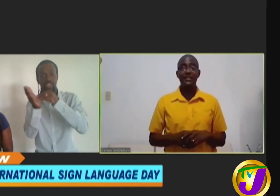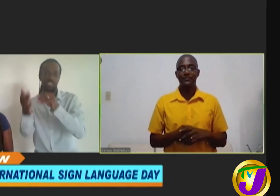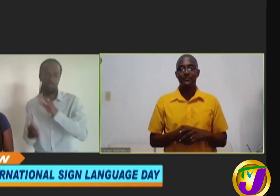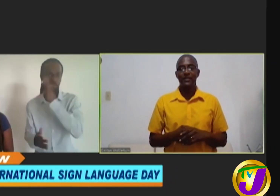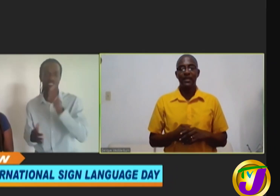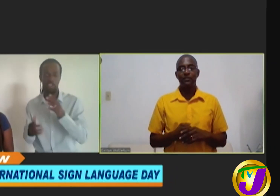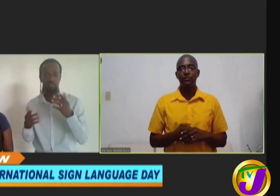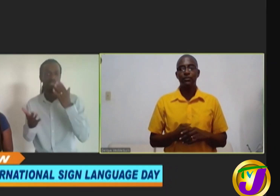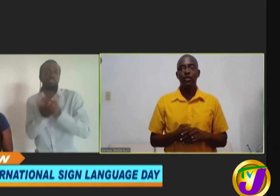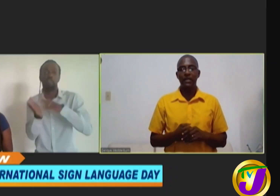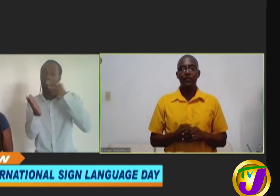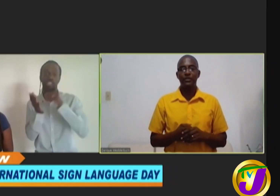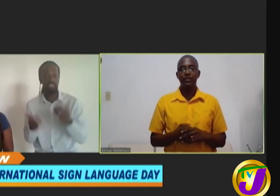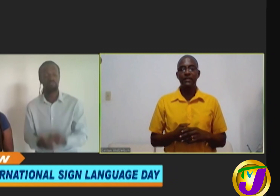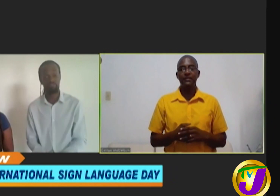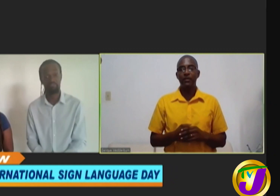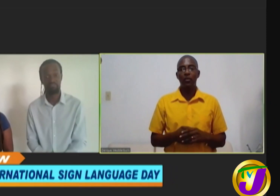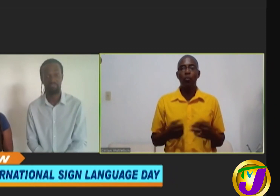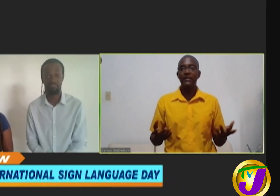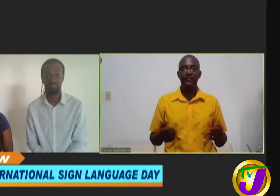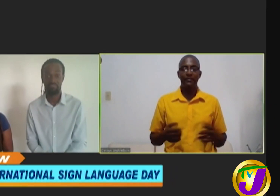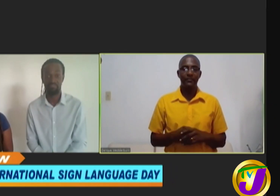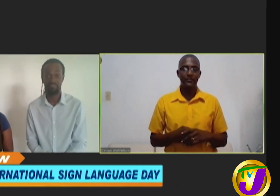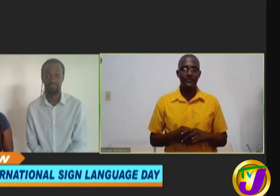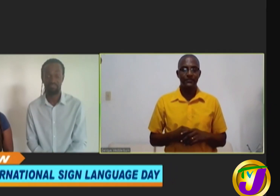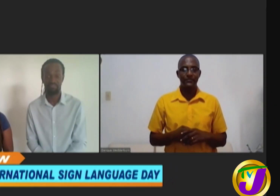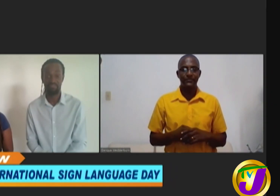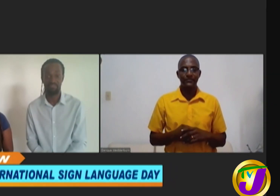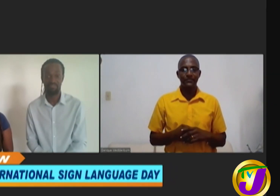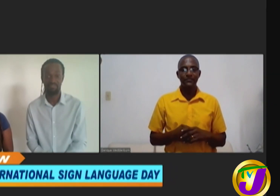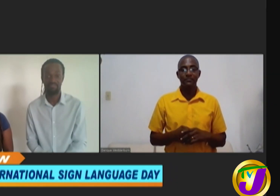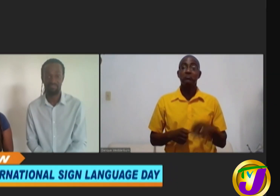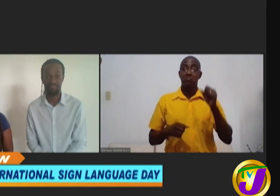years, yeah, to learn the language. So it is never a one-day thing. Yeah.